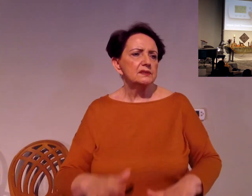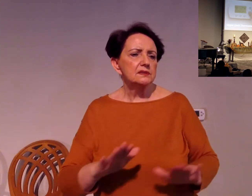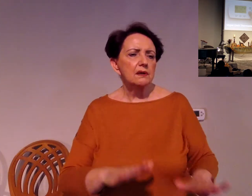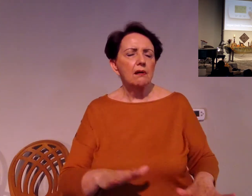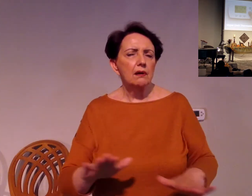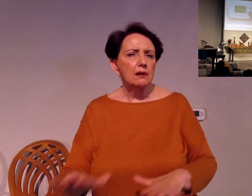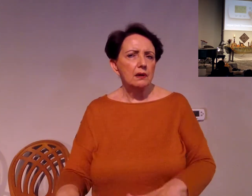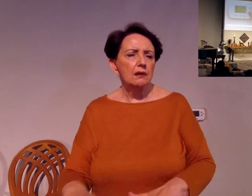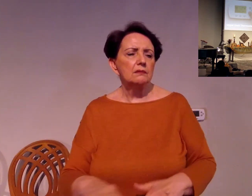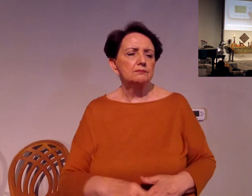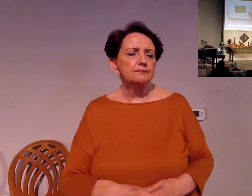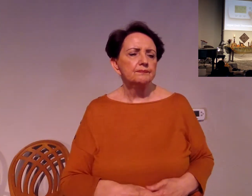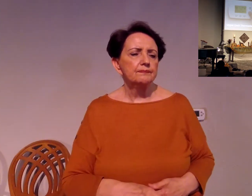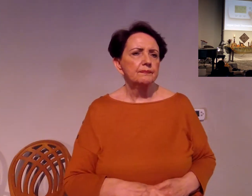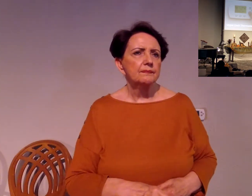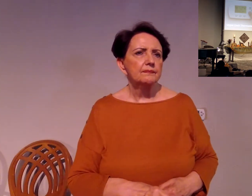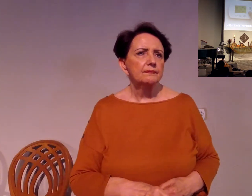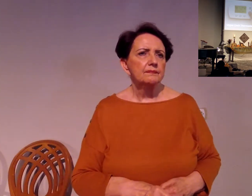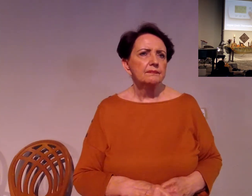Peaceful, peace and calm.